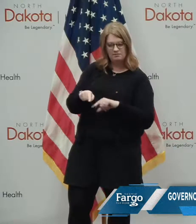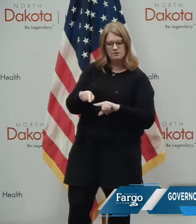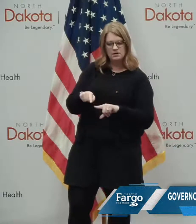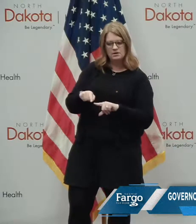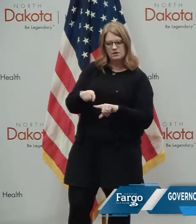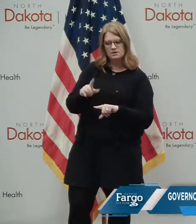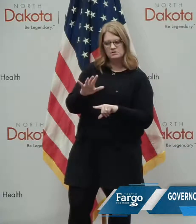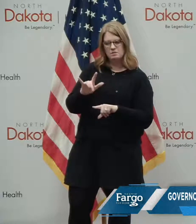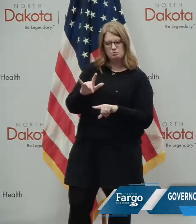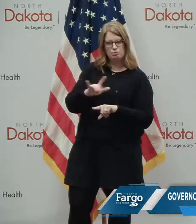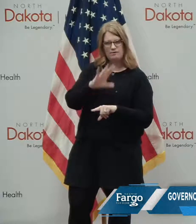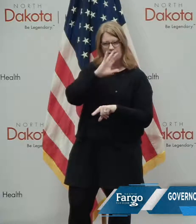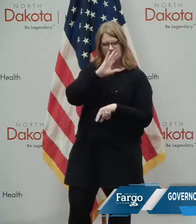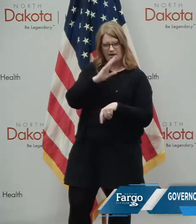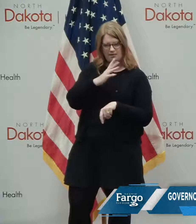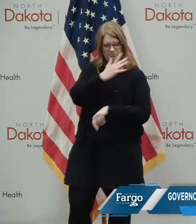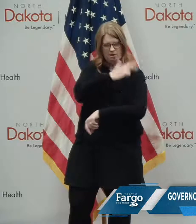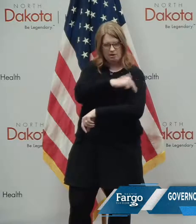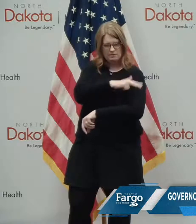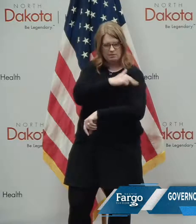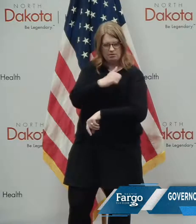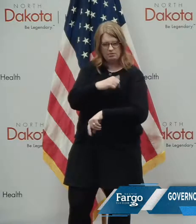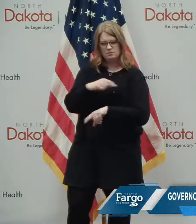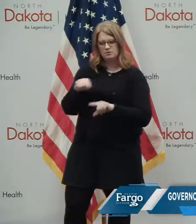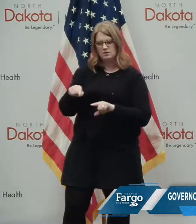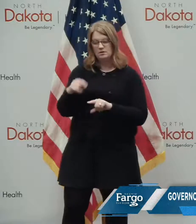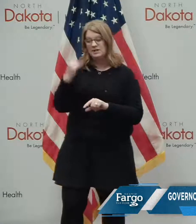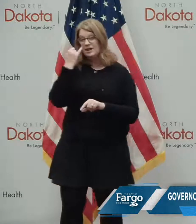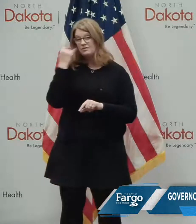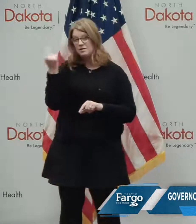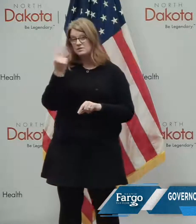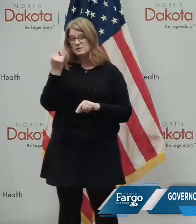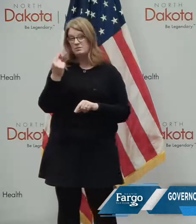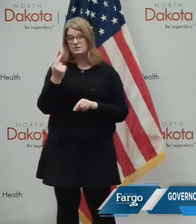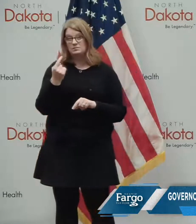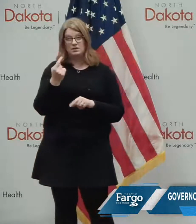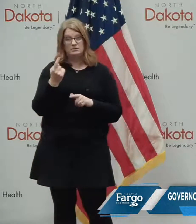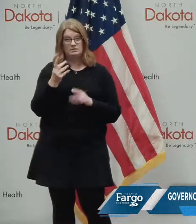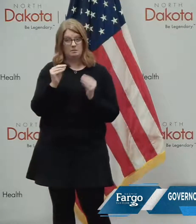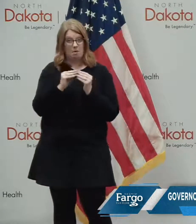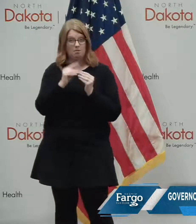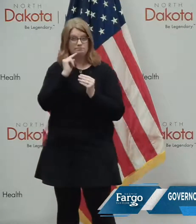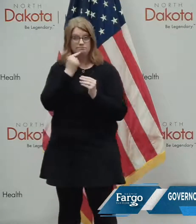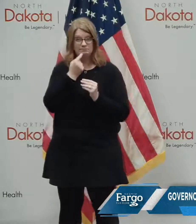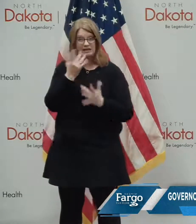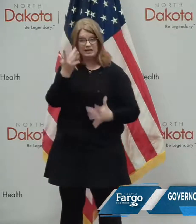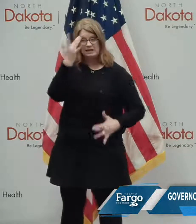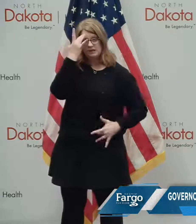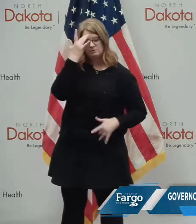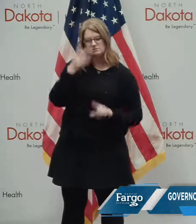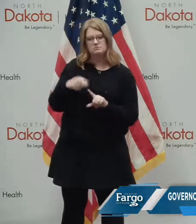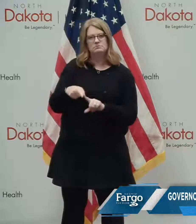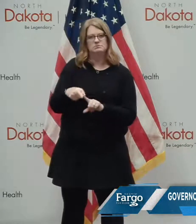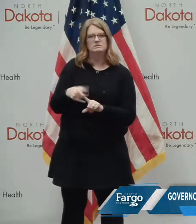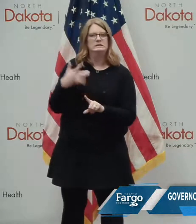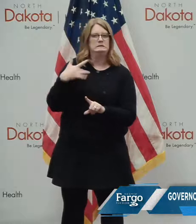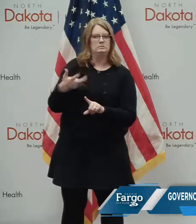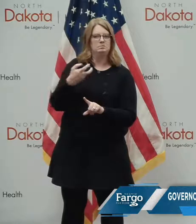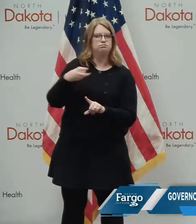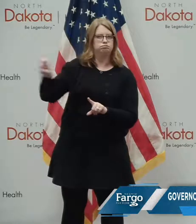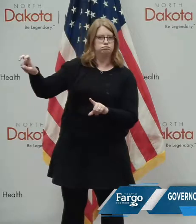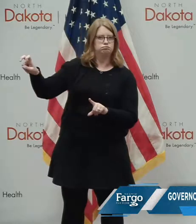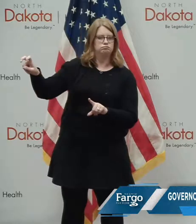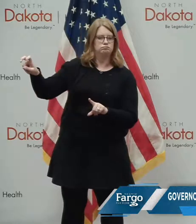a 25-bed hospital. If they had someone that had more acute illness, they would be transferred almost immediately to